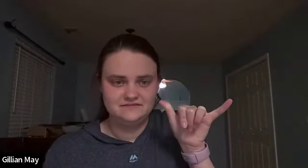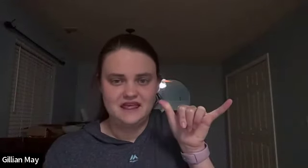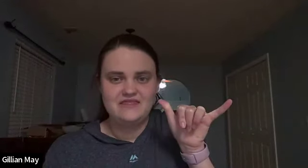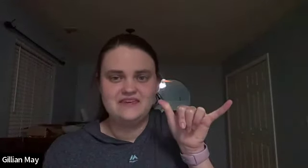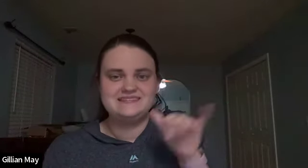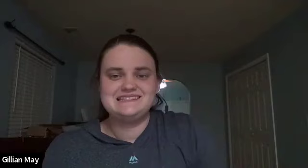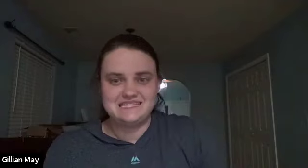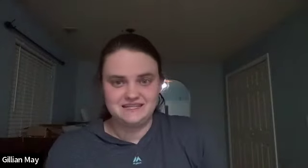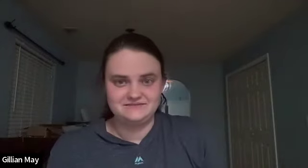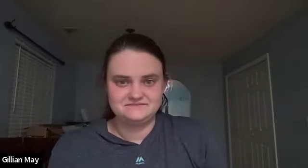And then Z.